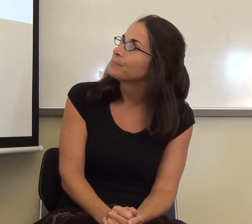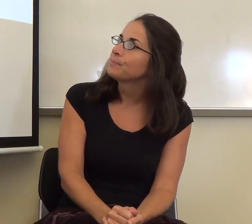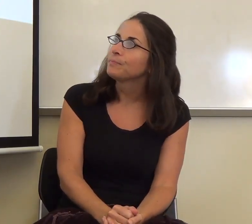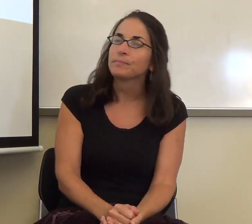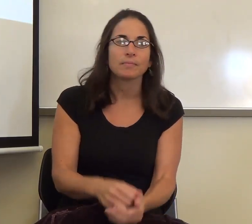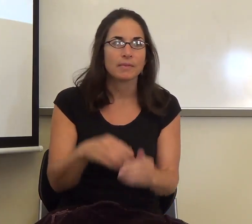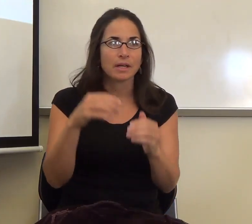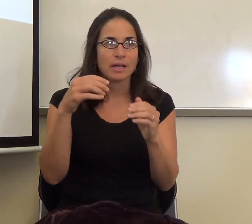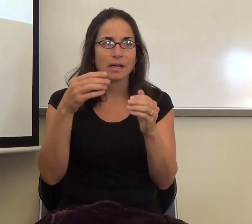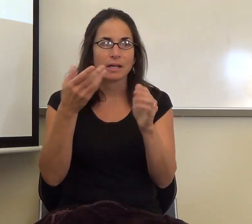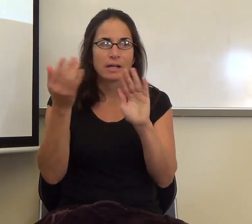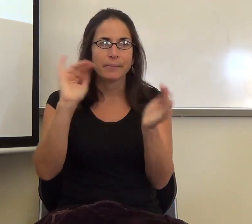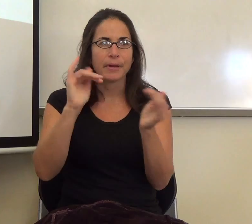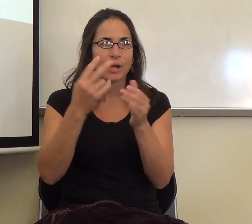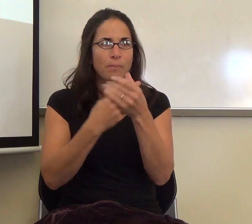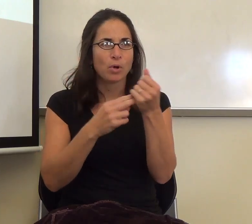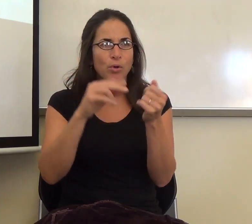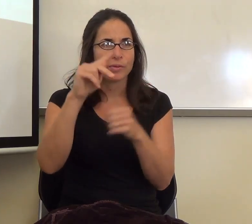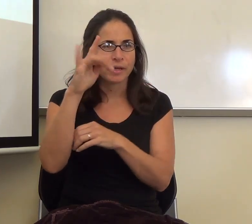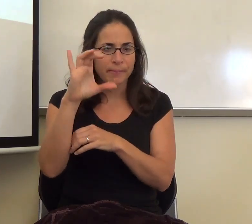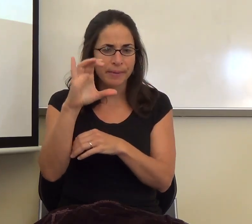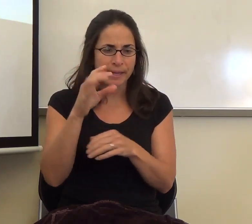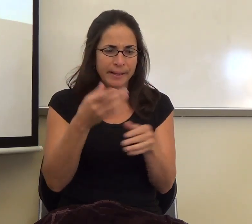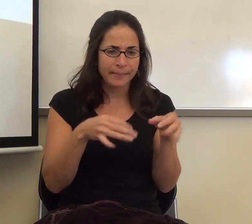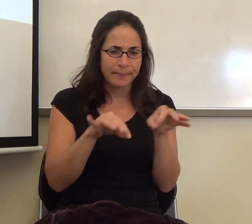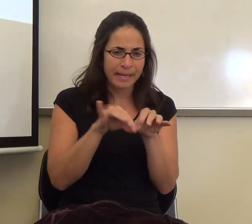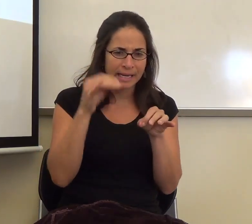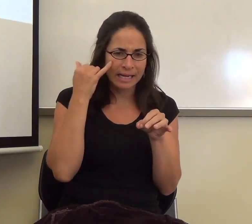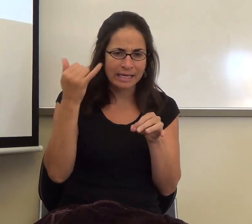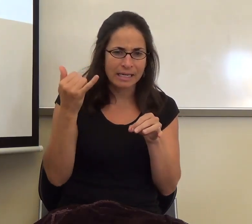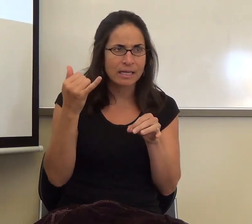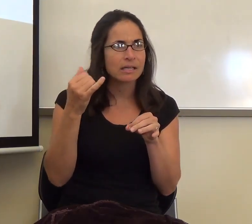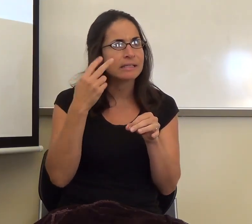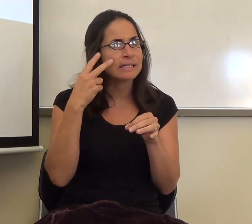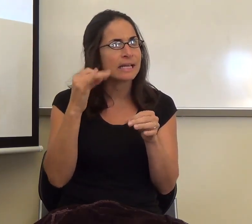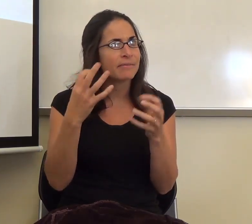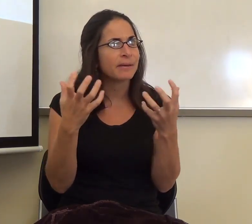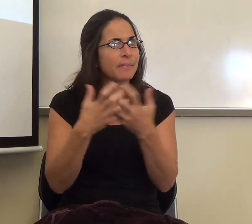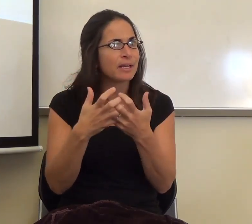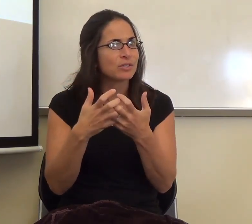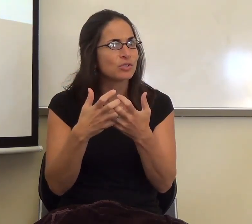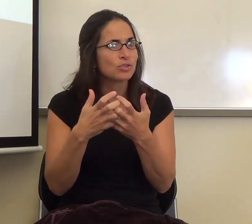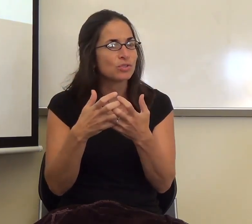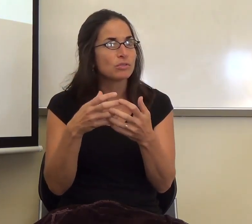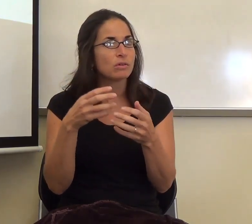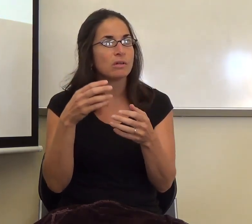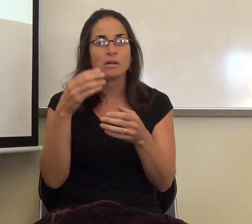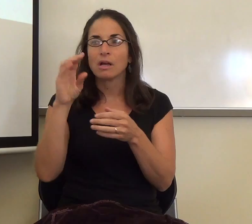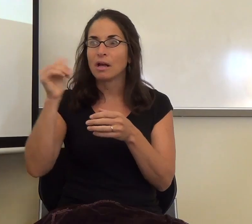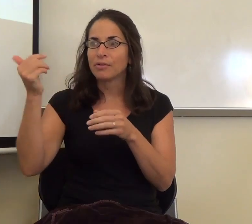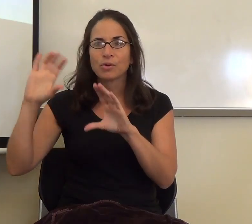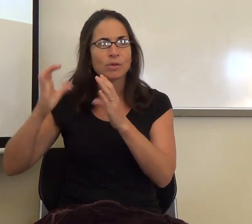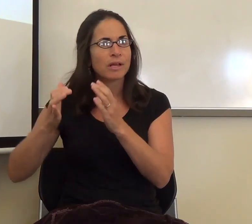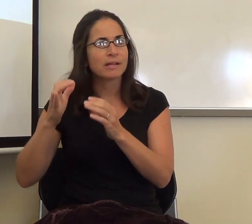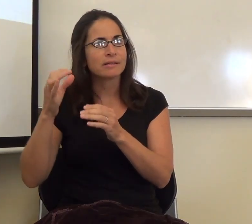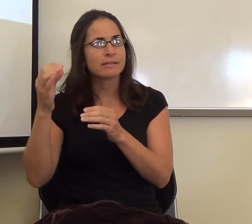other. I had a couple of people in the last class where their topic was a totally different subject than their